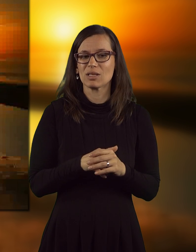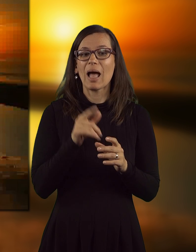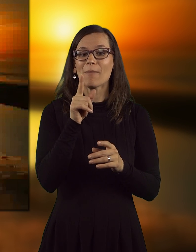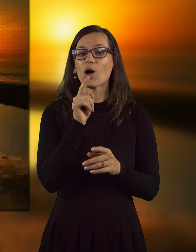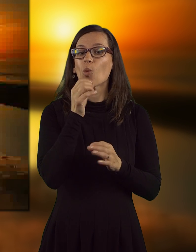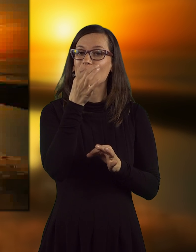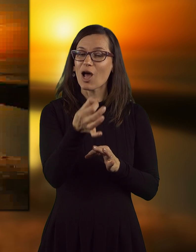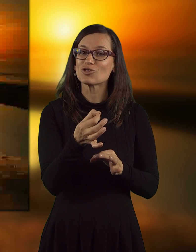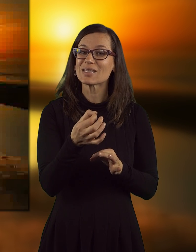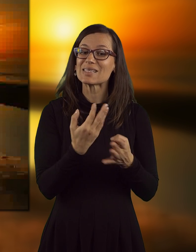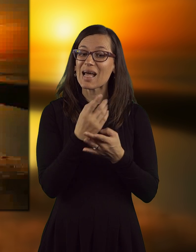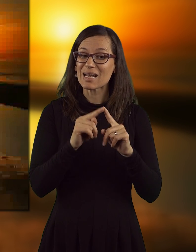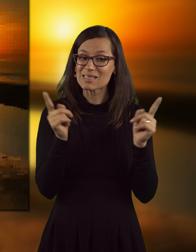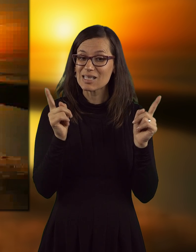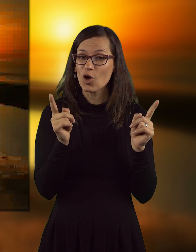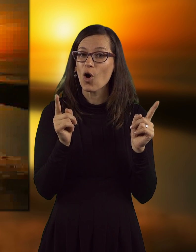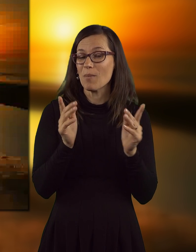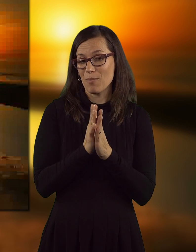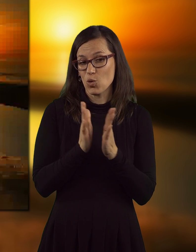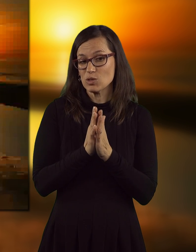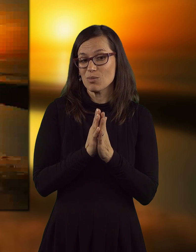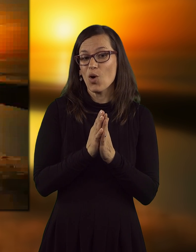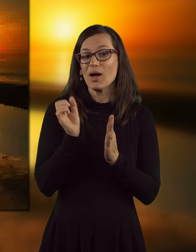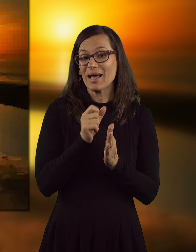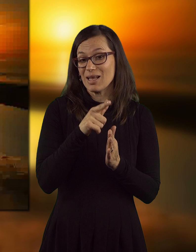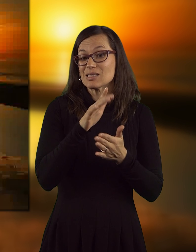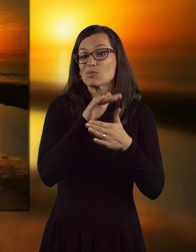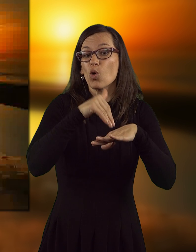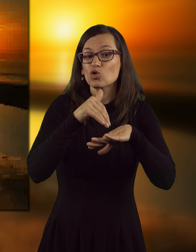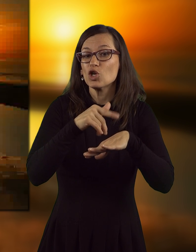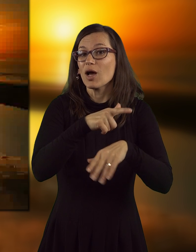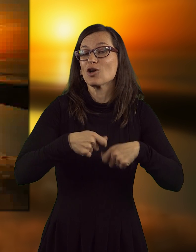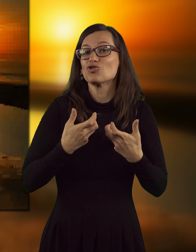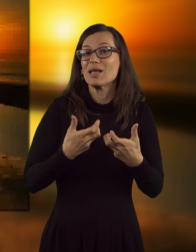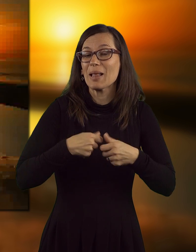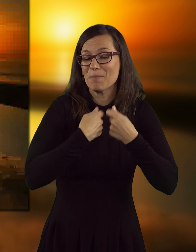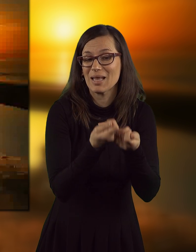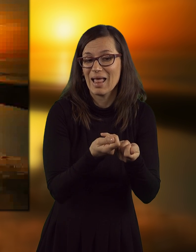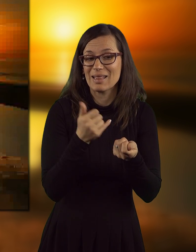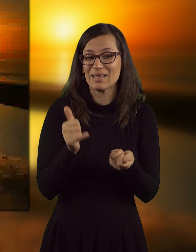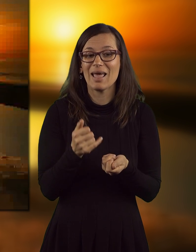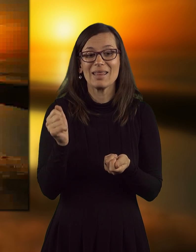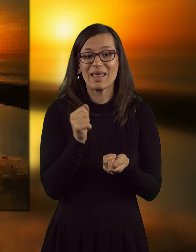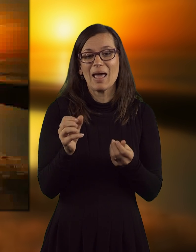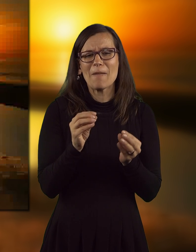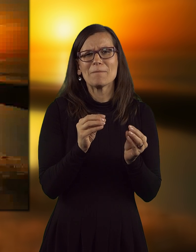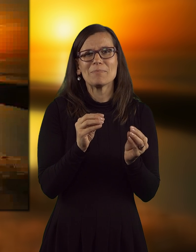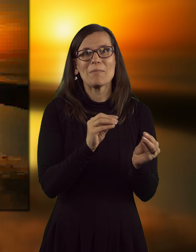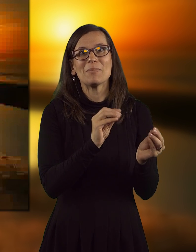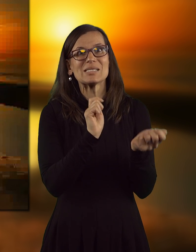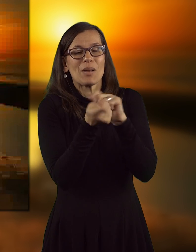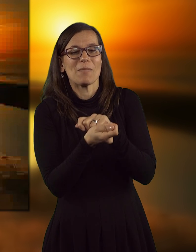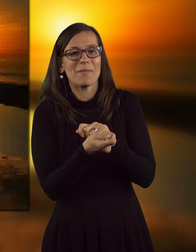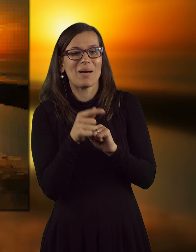we ask you to ask them for that distinction is because what you want to impart to them is that it